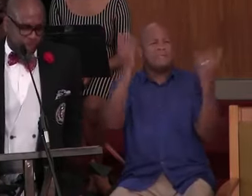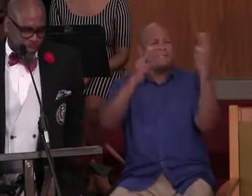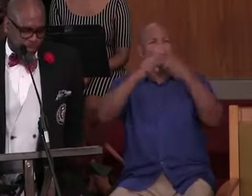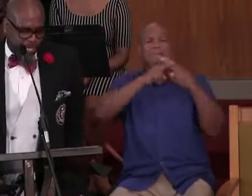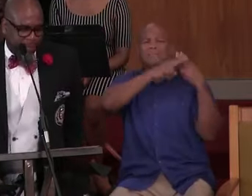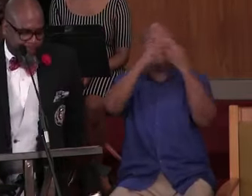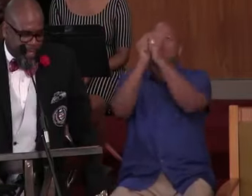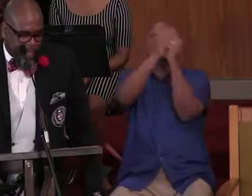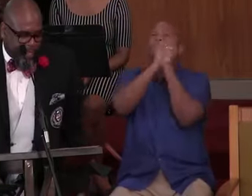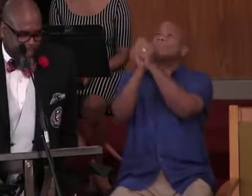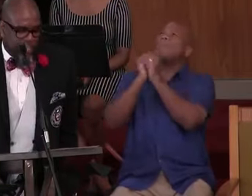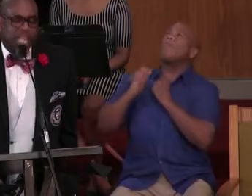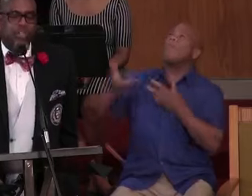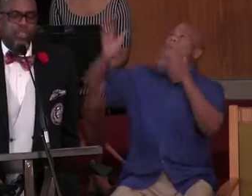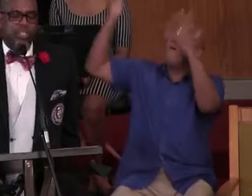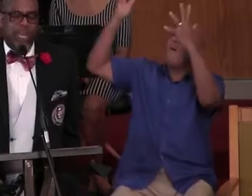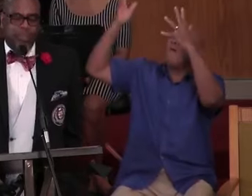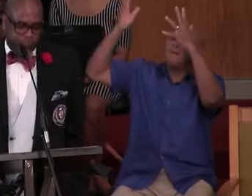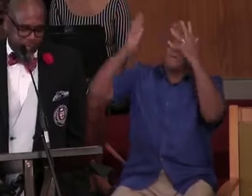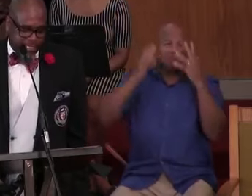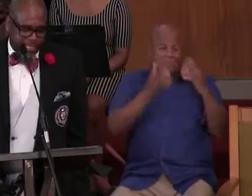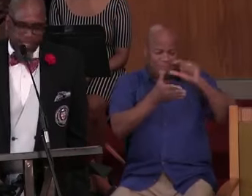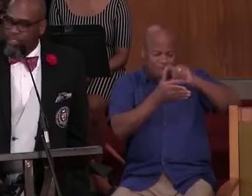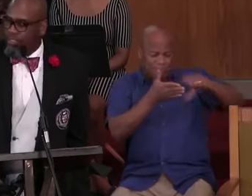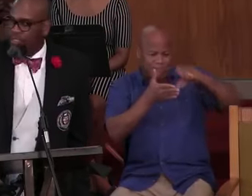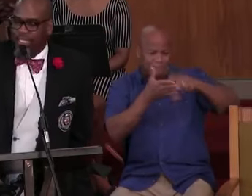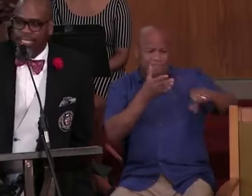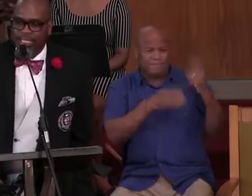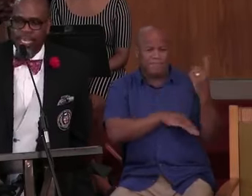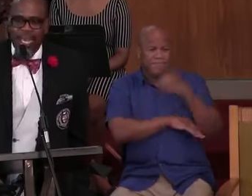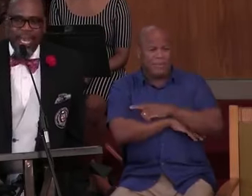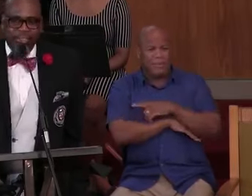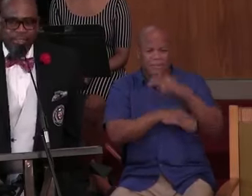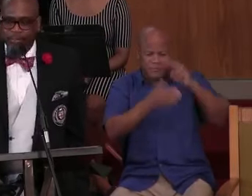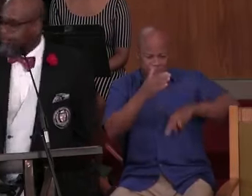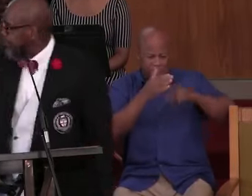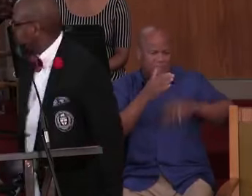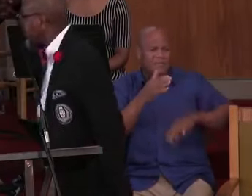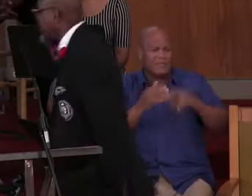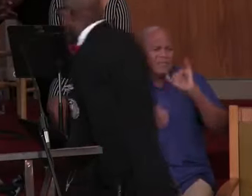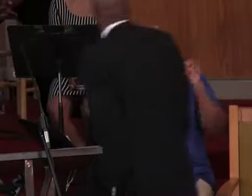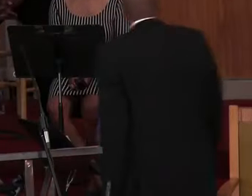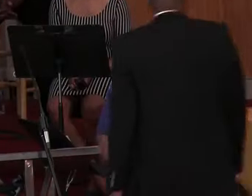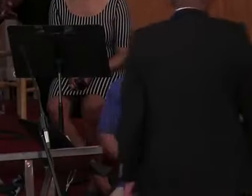Holy Scripture reading in Joshua chapter 14 is Sister Denise Hansel.